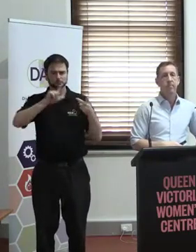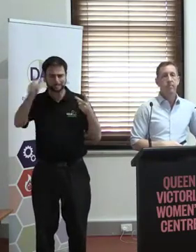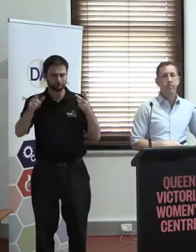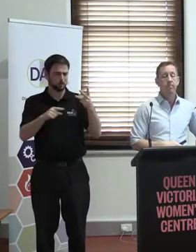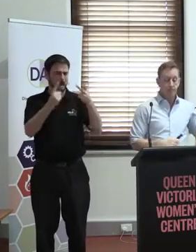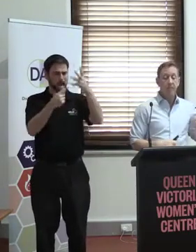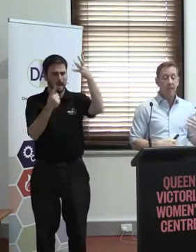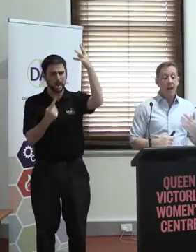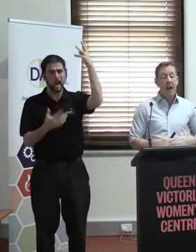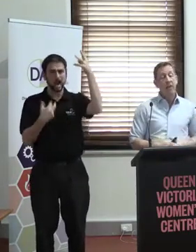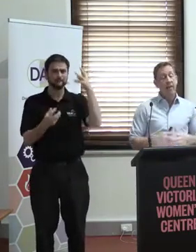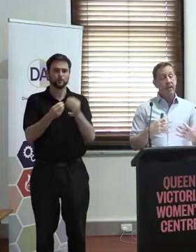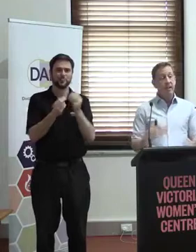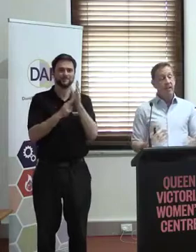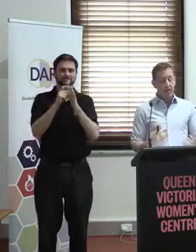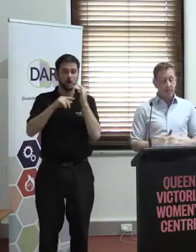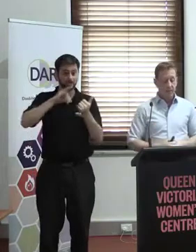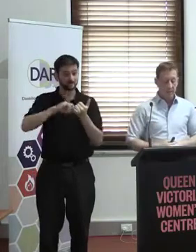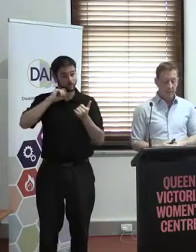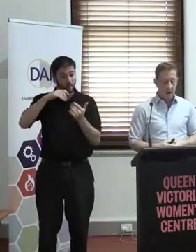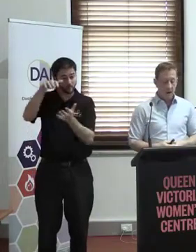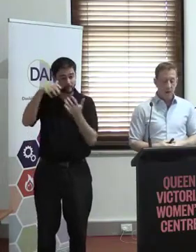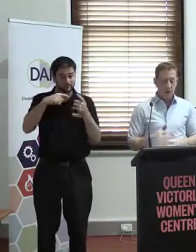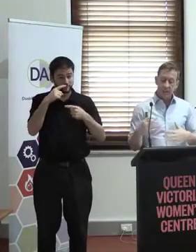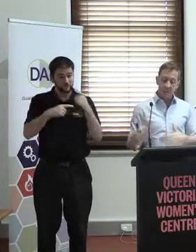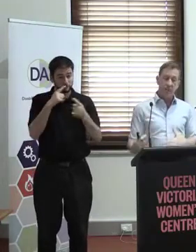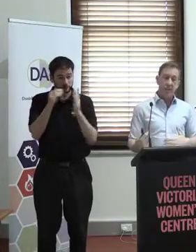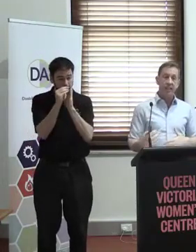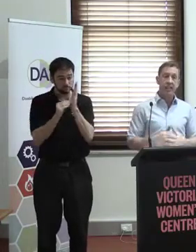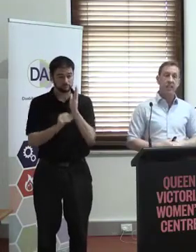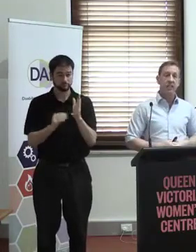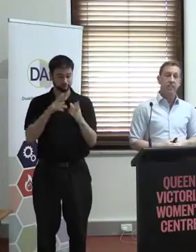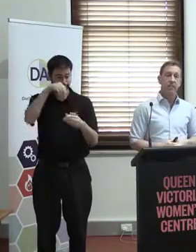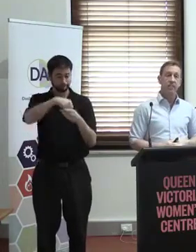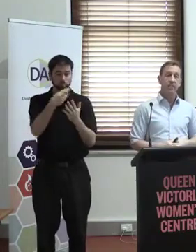sectors, And look, and it comes to another point that we've